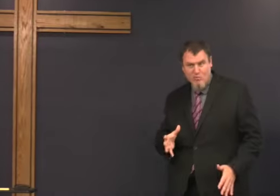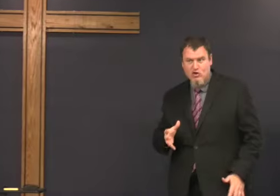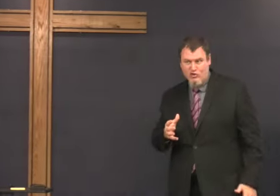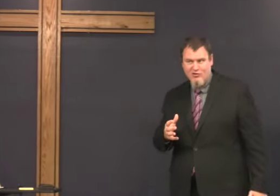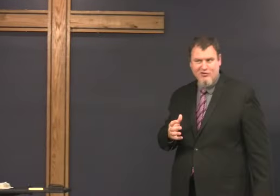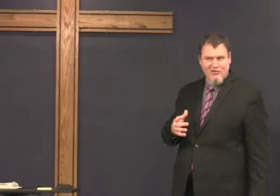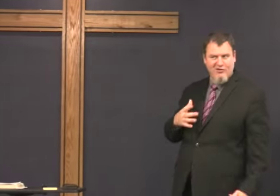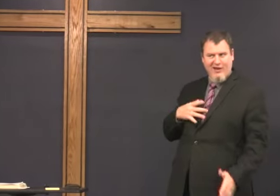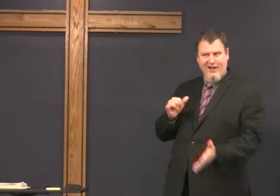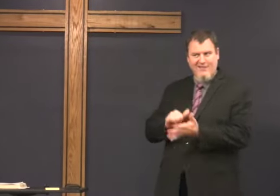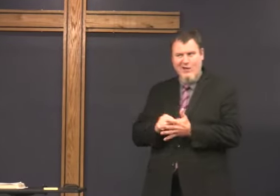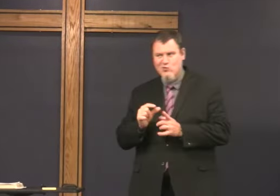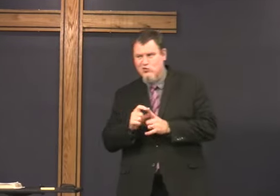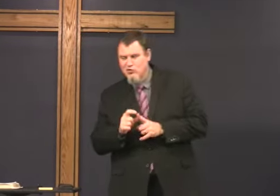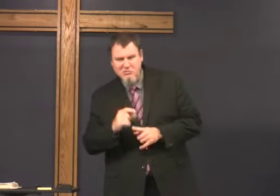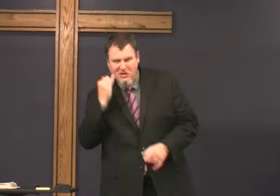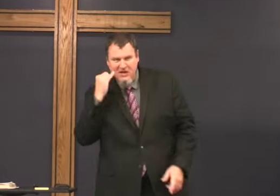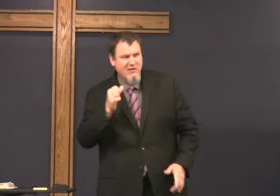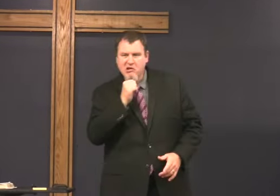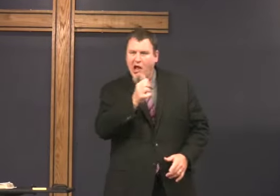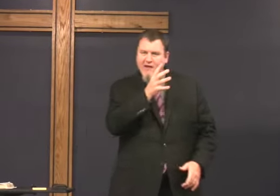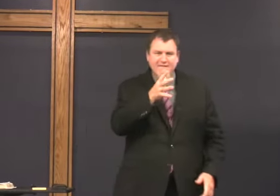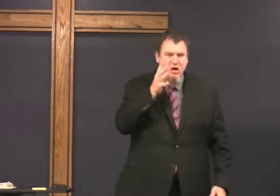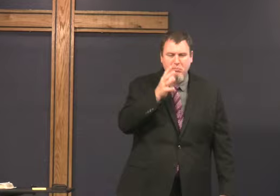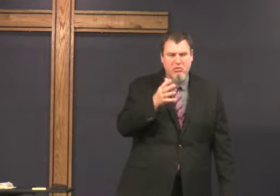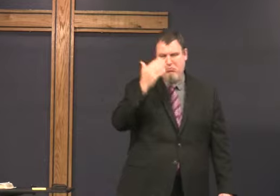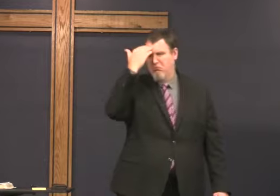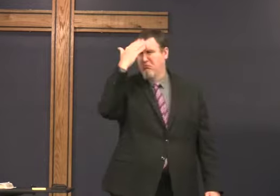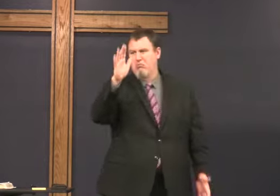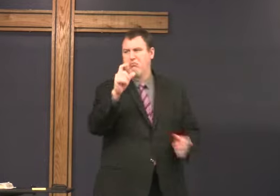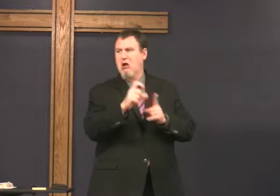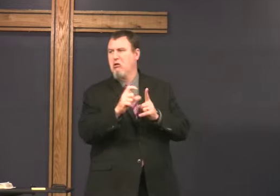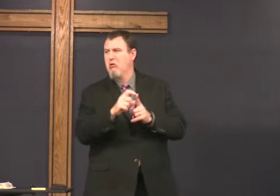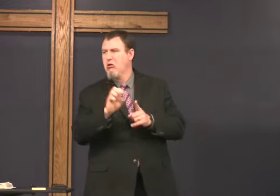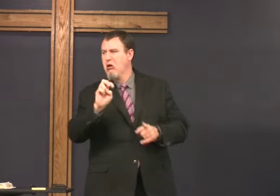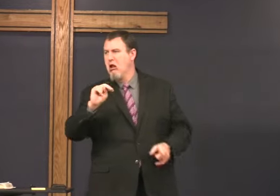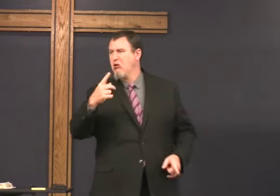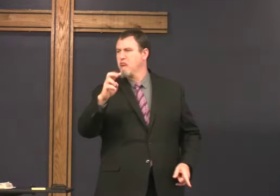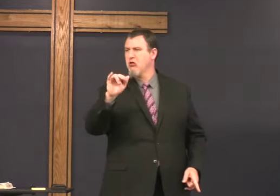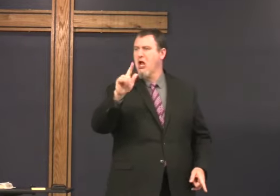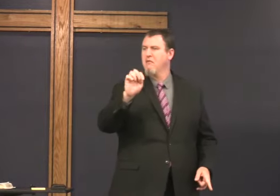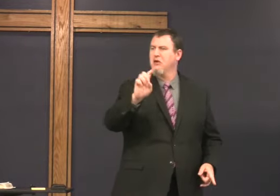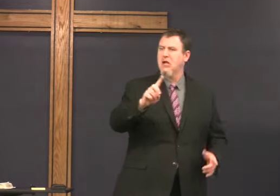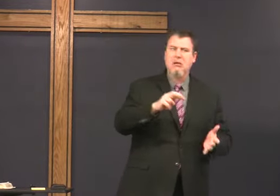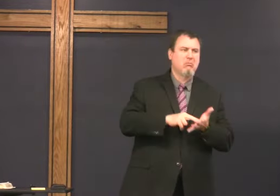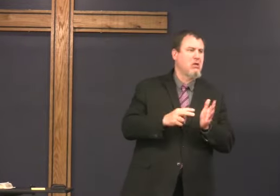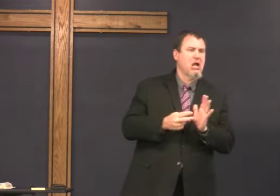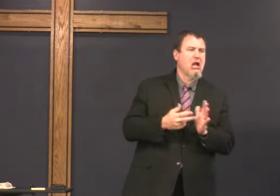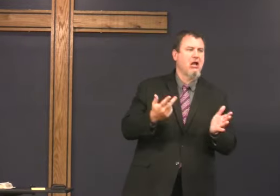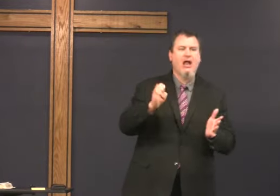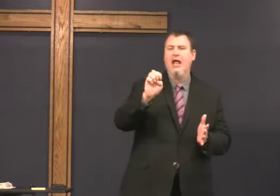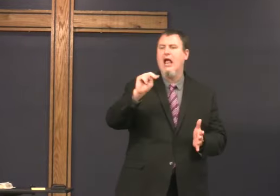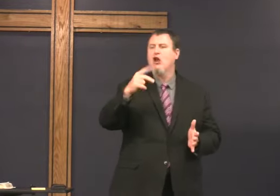If you're a farmer, you know the word. If you're not a farmer, you probably aren't familiar with the word engrafted.